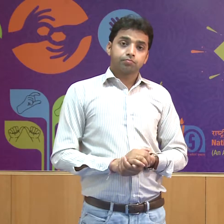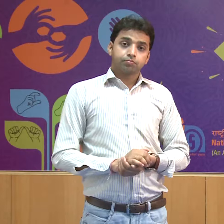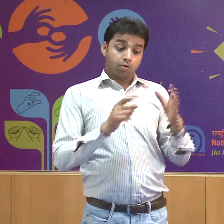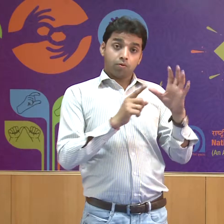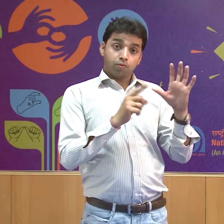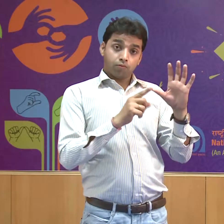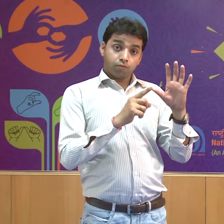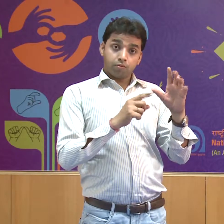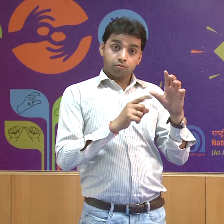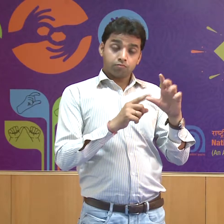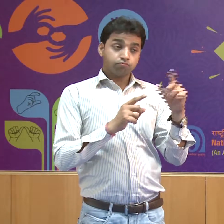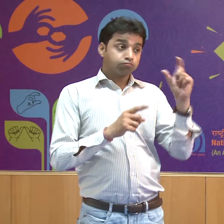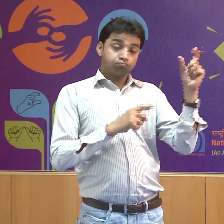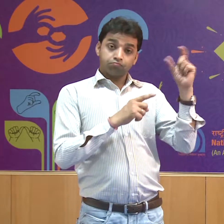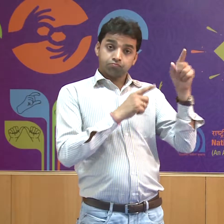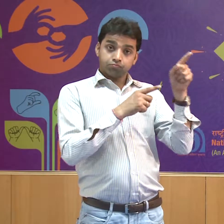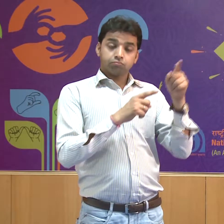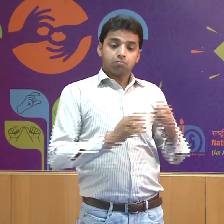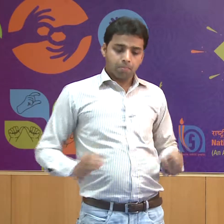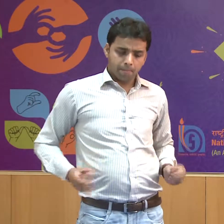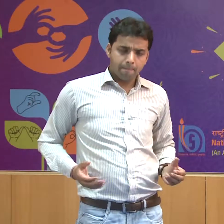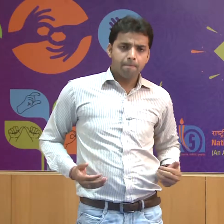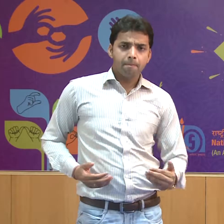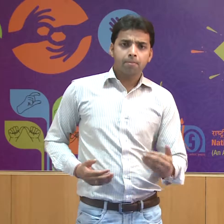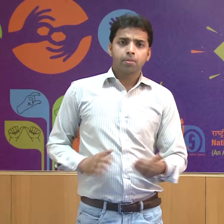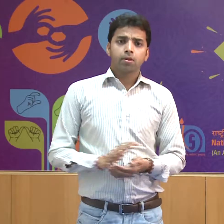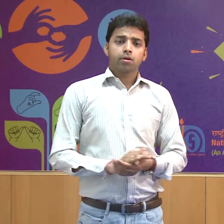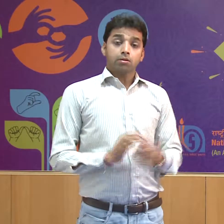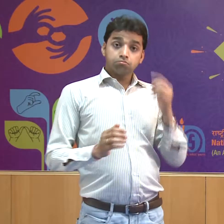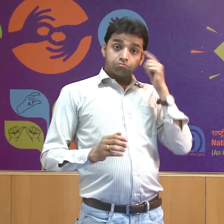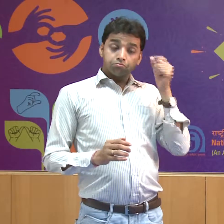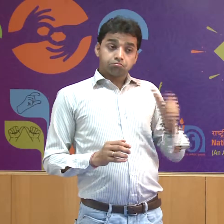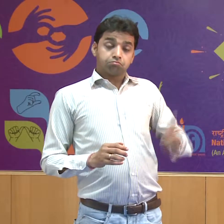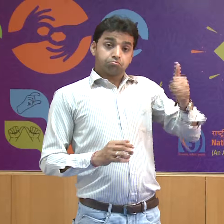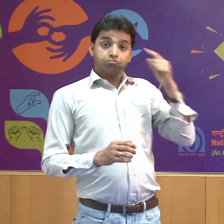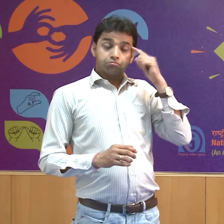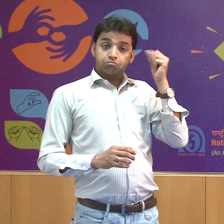The fifth type was started and maintained by scholars.